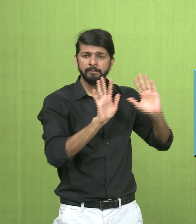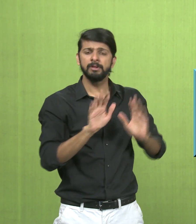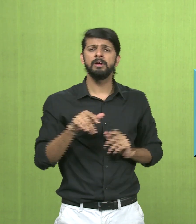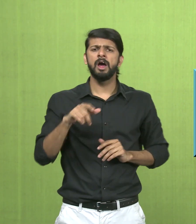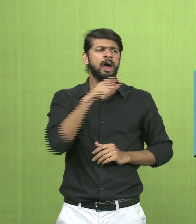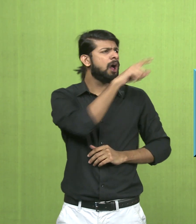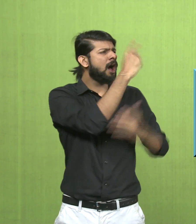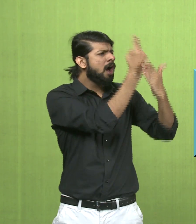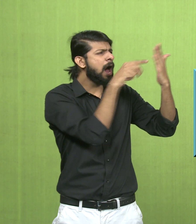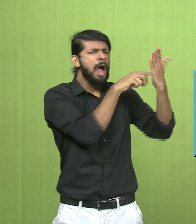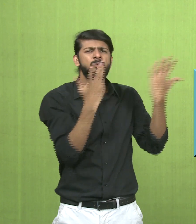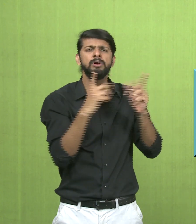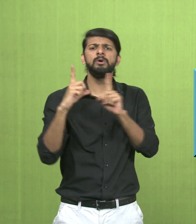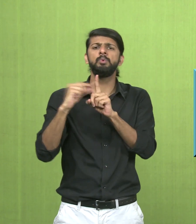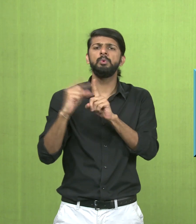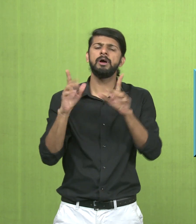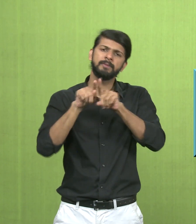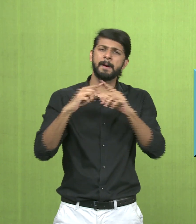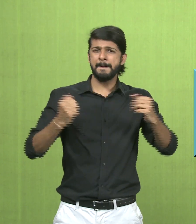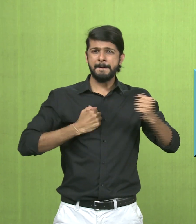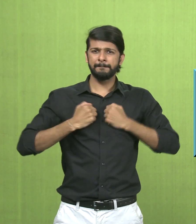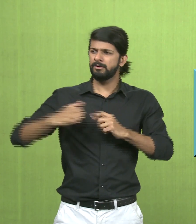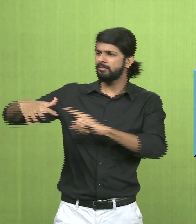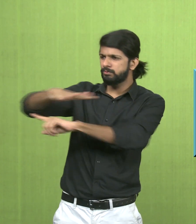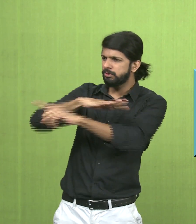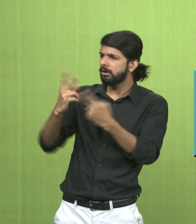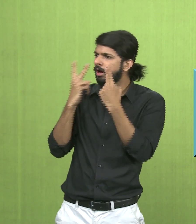of scenes have been depicted in the ancient rock paintings.